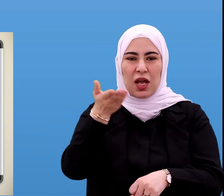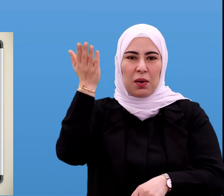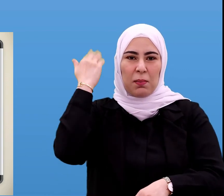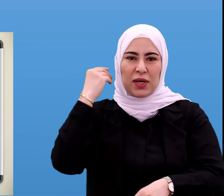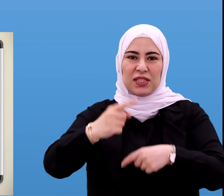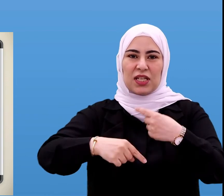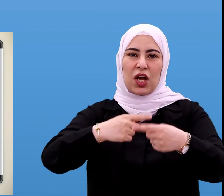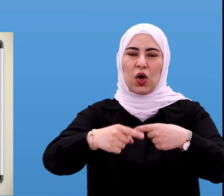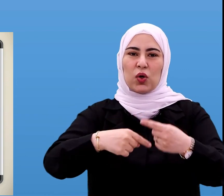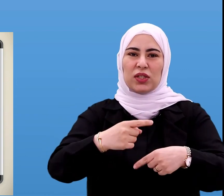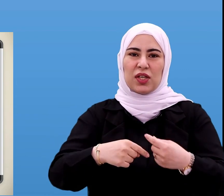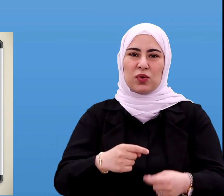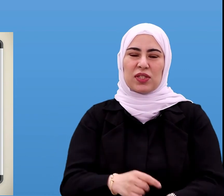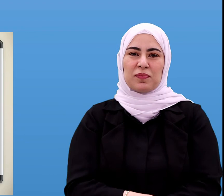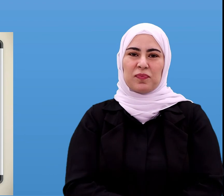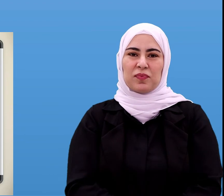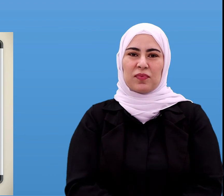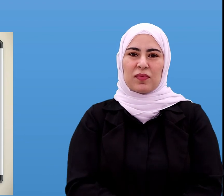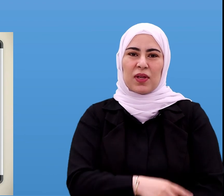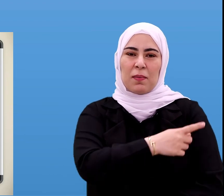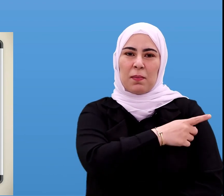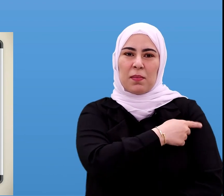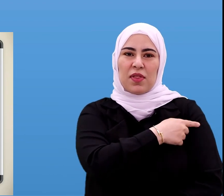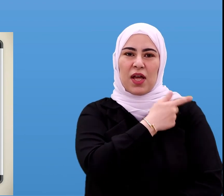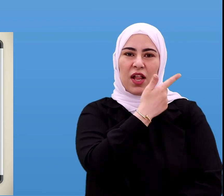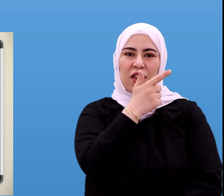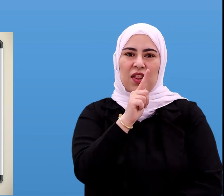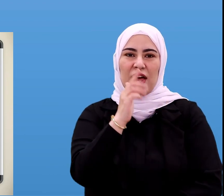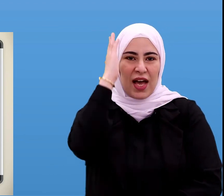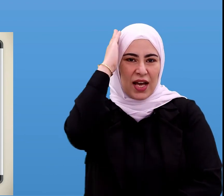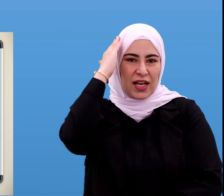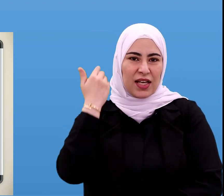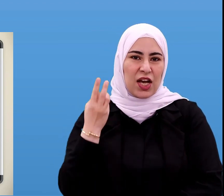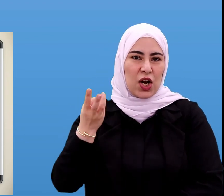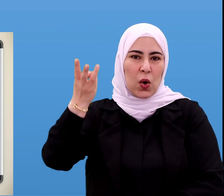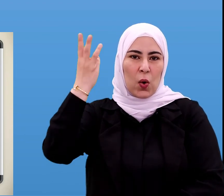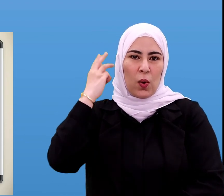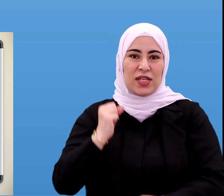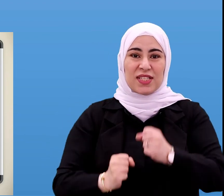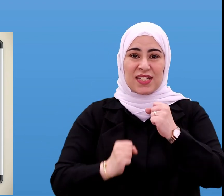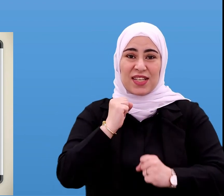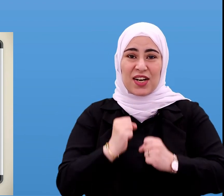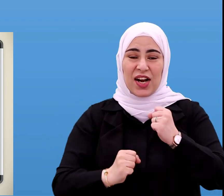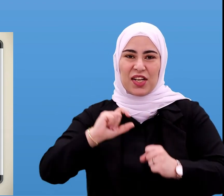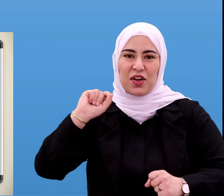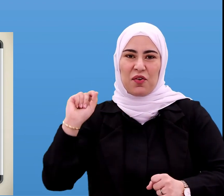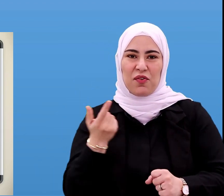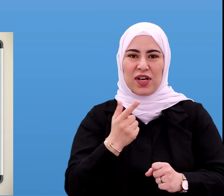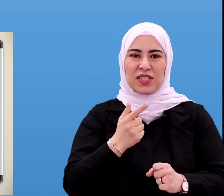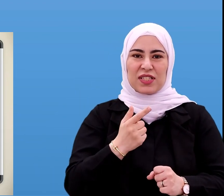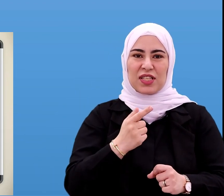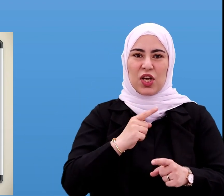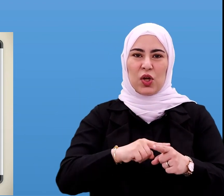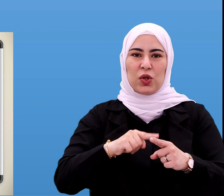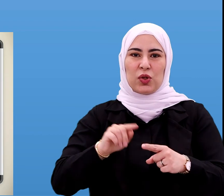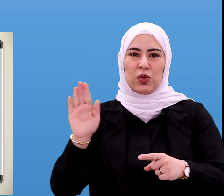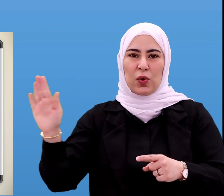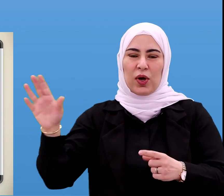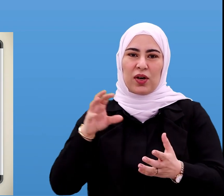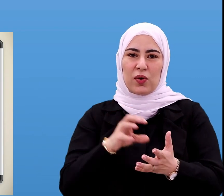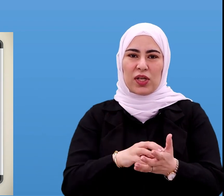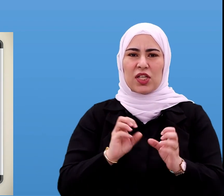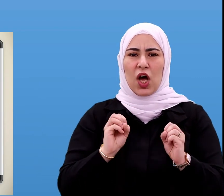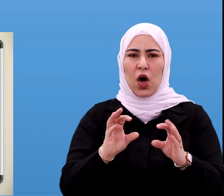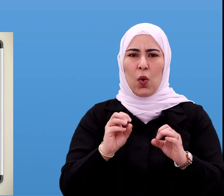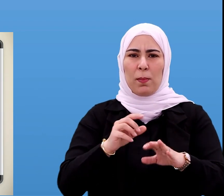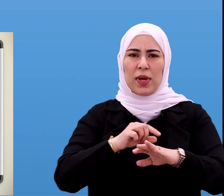past continuous. For example, the girl was running fast to her class, or many people were studying at